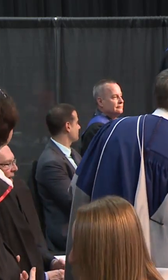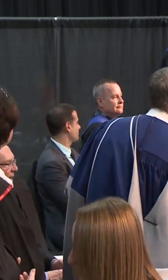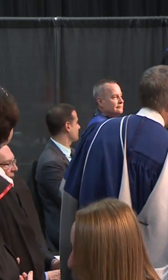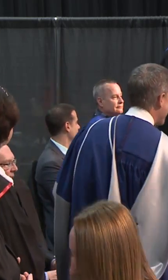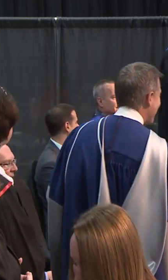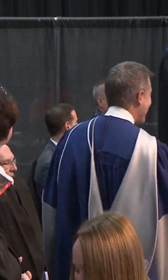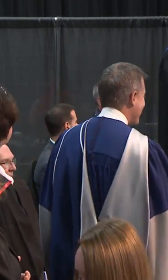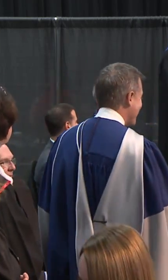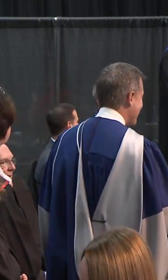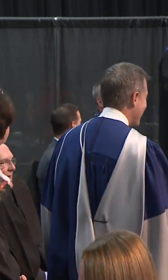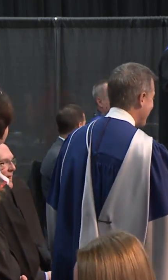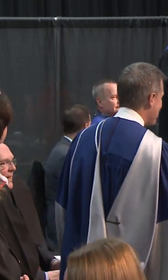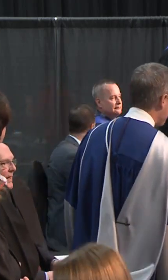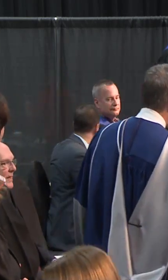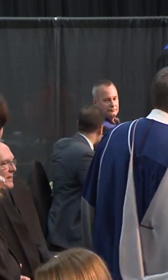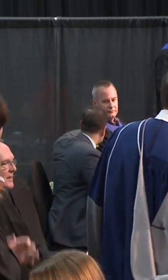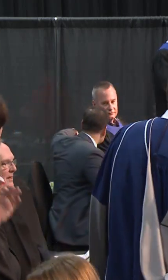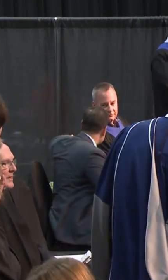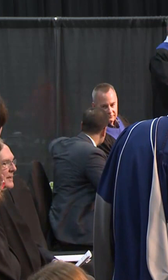Marina.